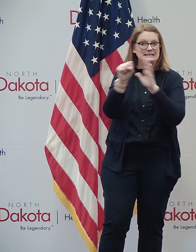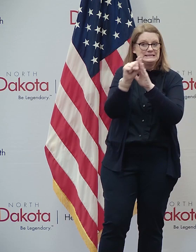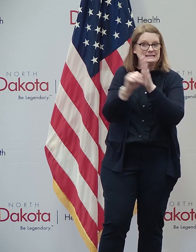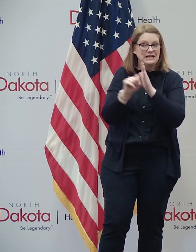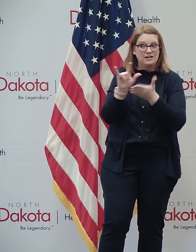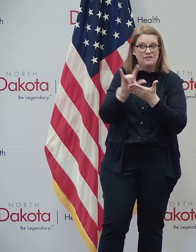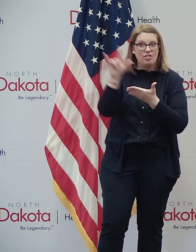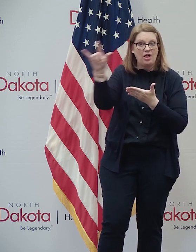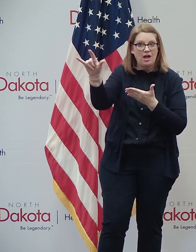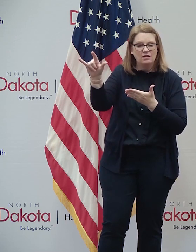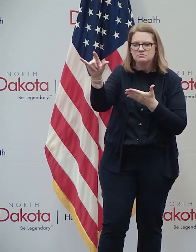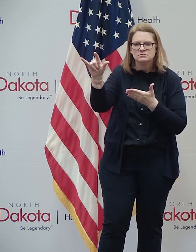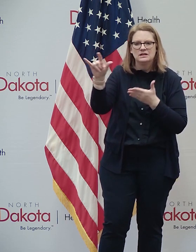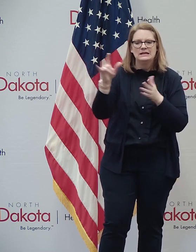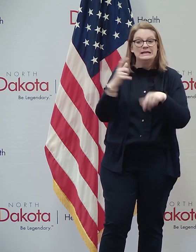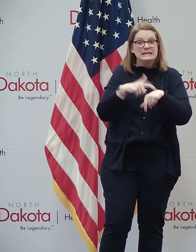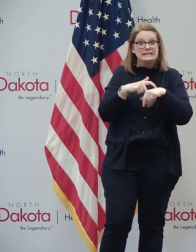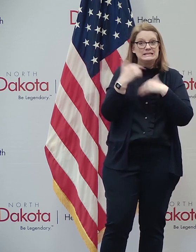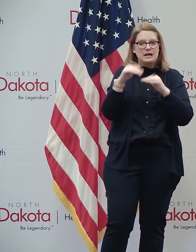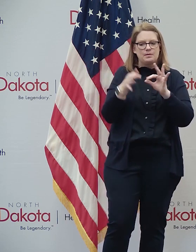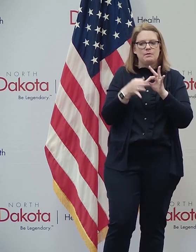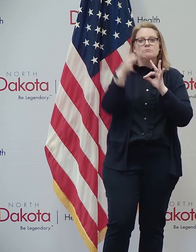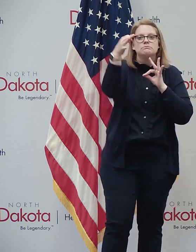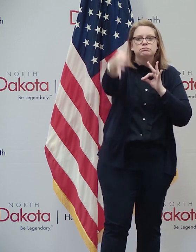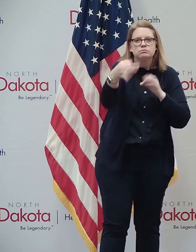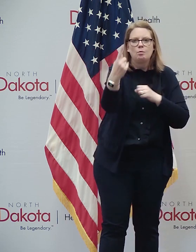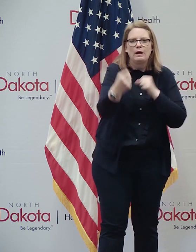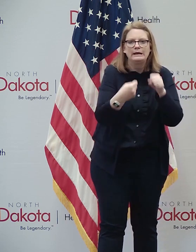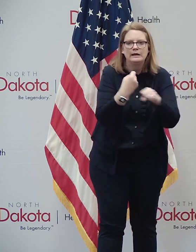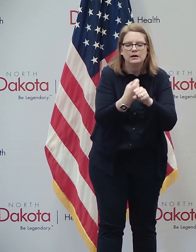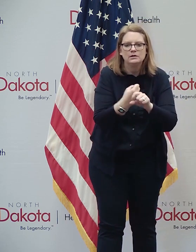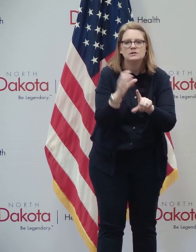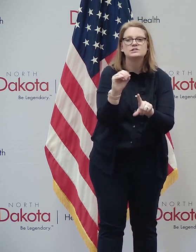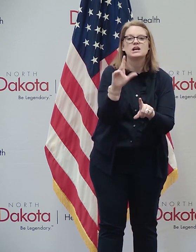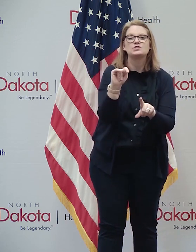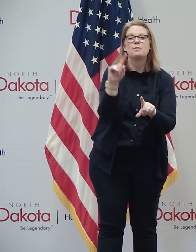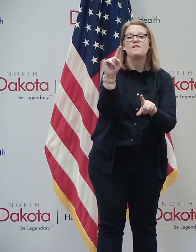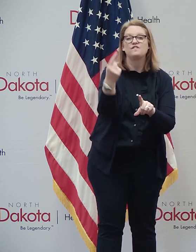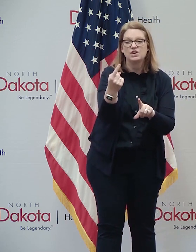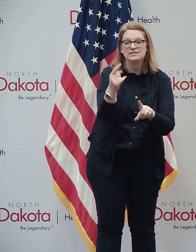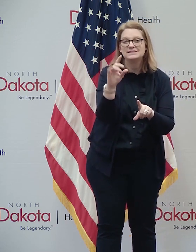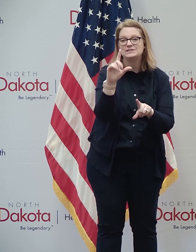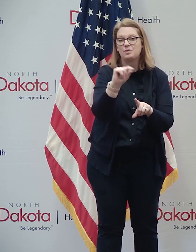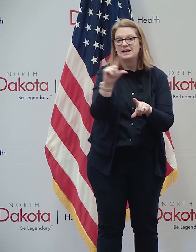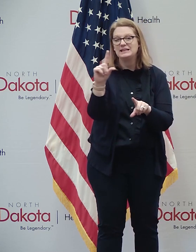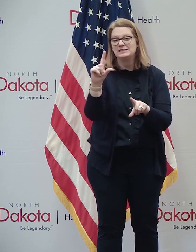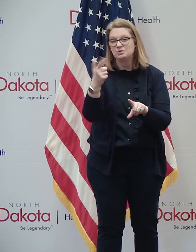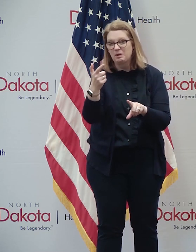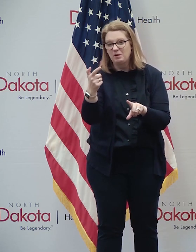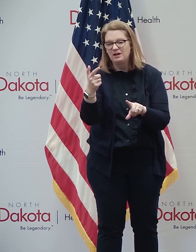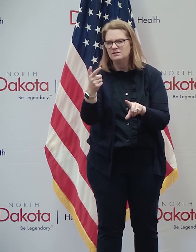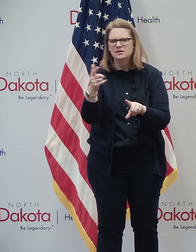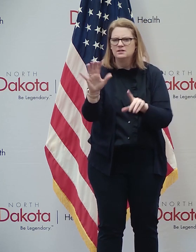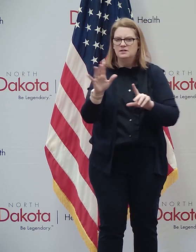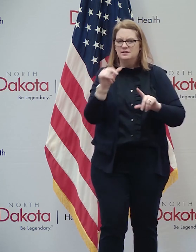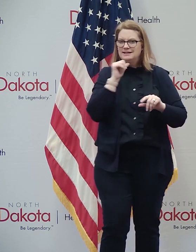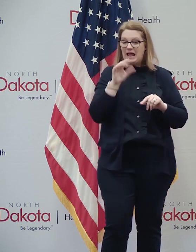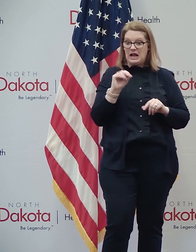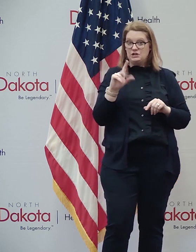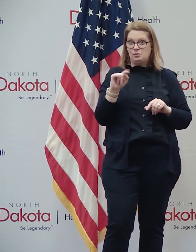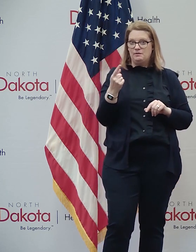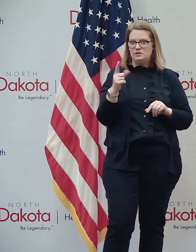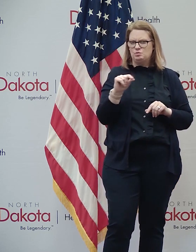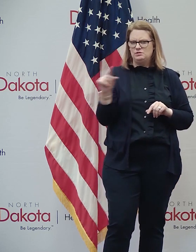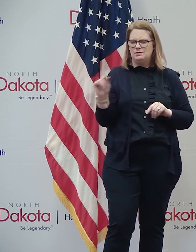fly. That deadline got moved back an entire year. So it is October 1st, 2021, not 2020. So if you